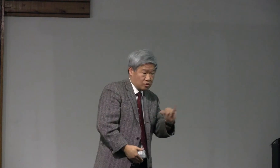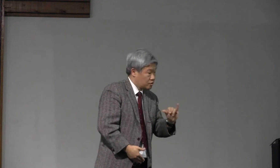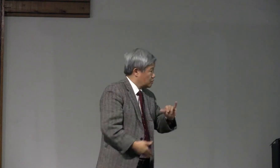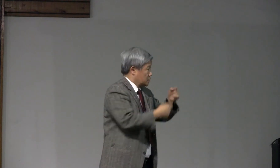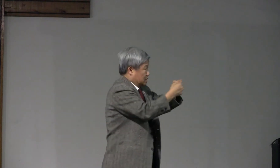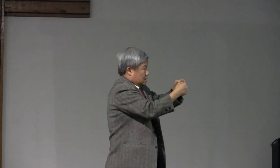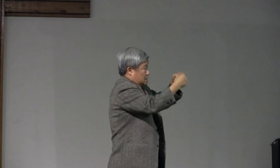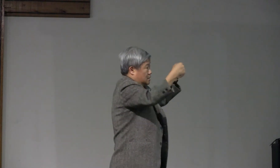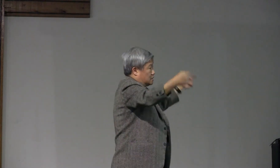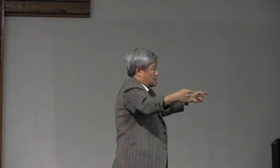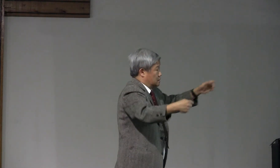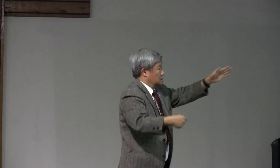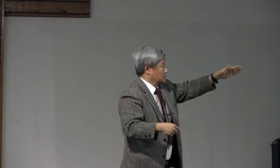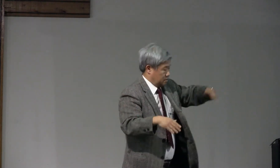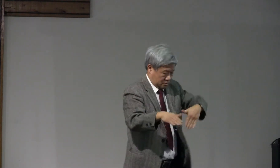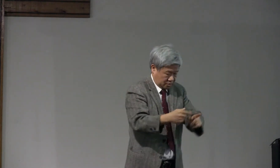chapter 26.